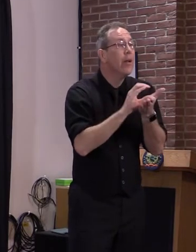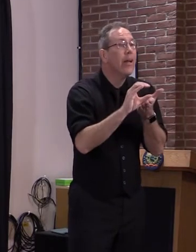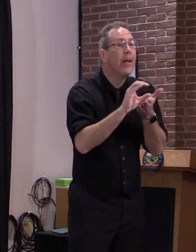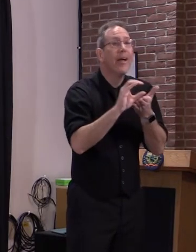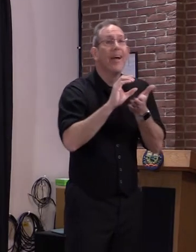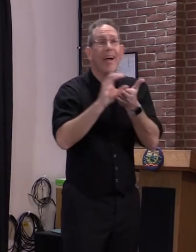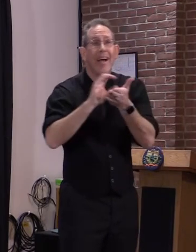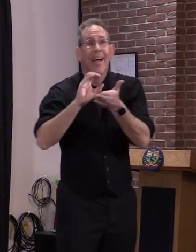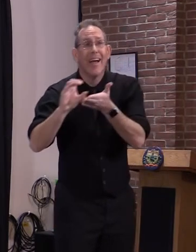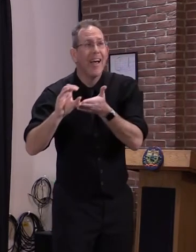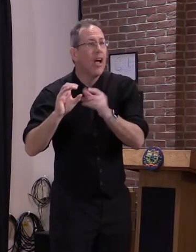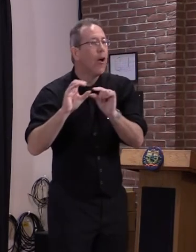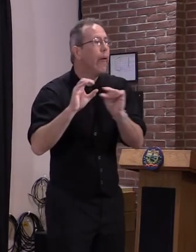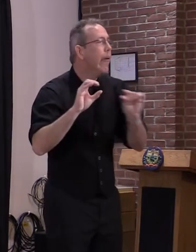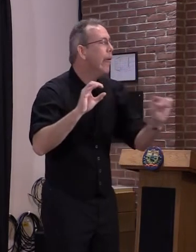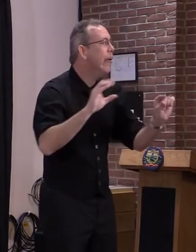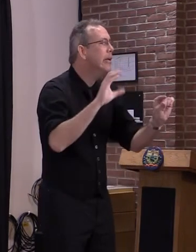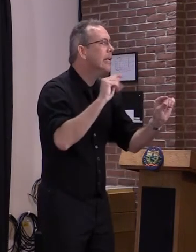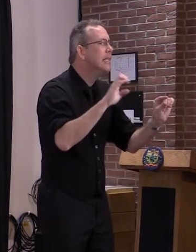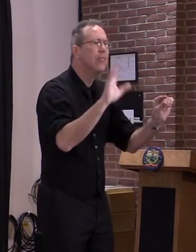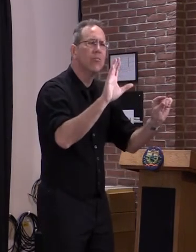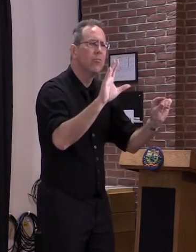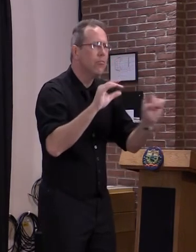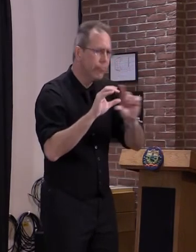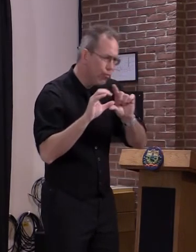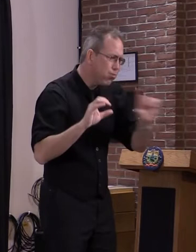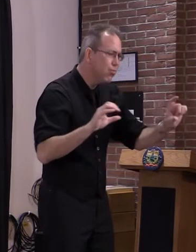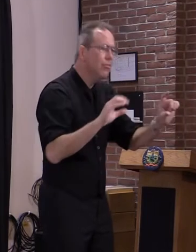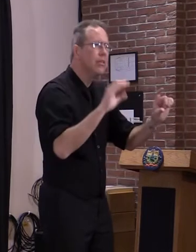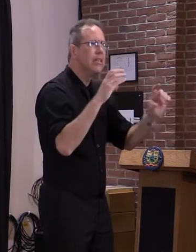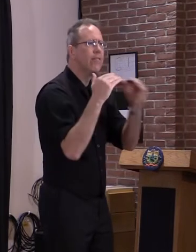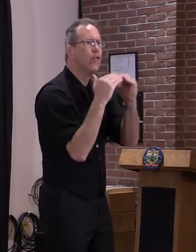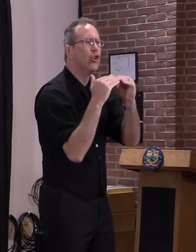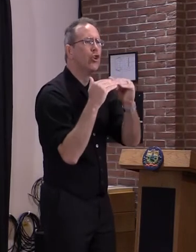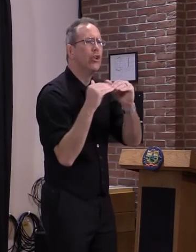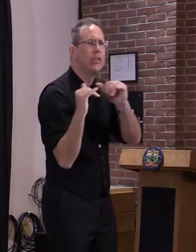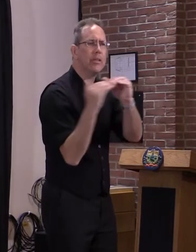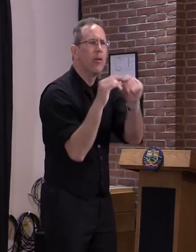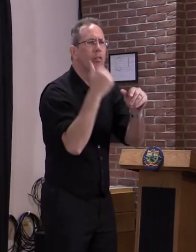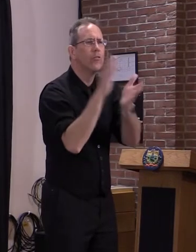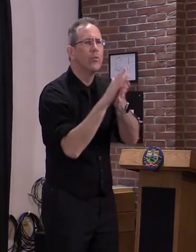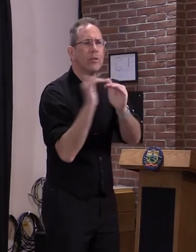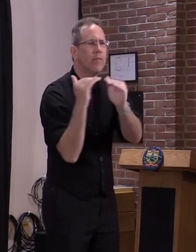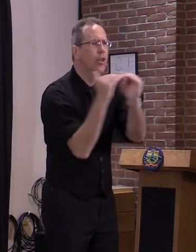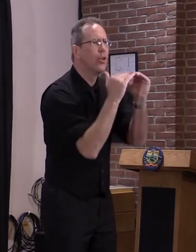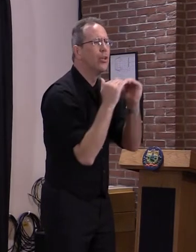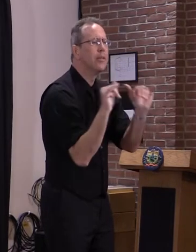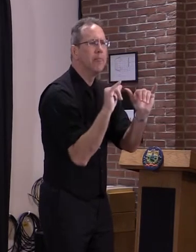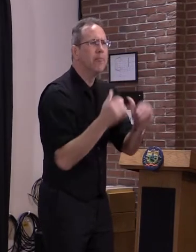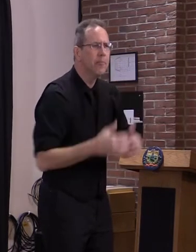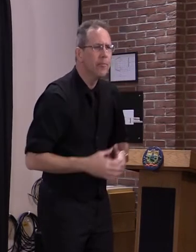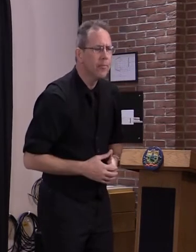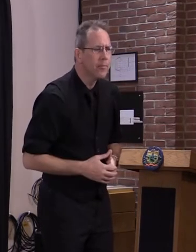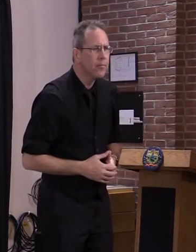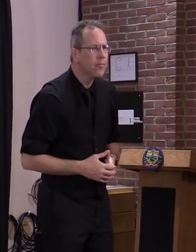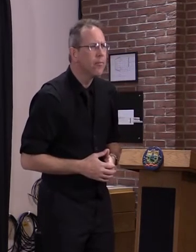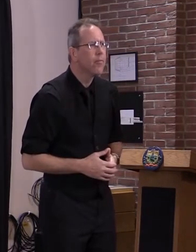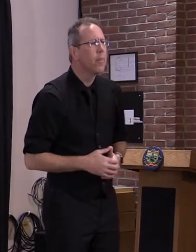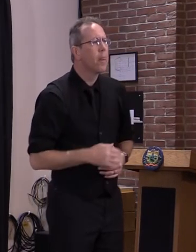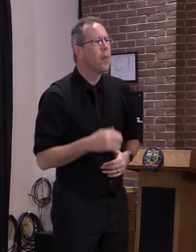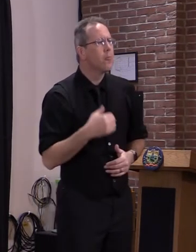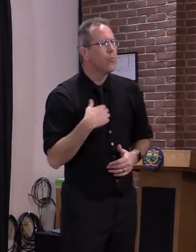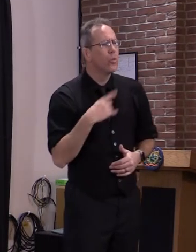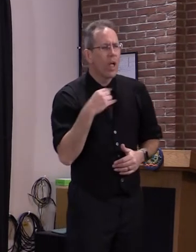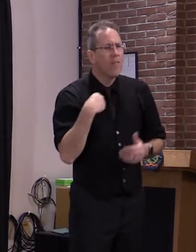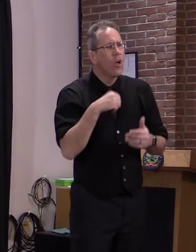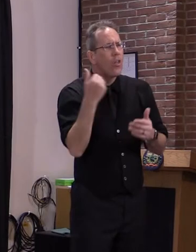we've had to work, and the governor's had it as a priority. We had another very small, relatively speaking, pot of funds called the Governor's Emergency Education